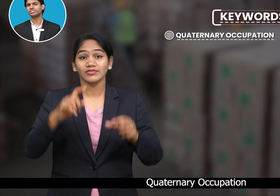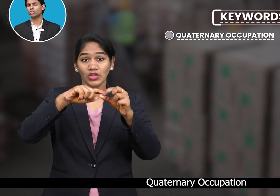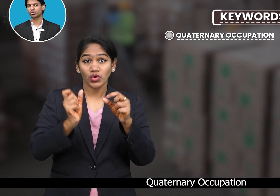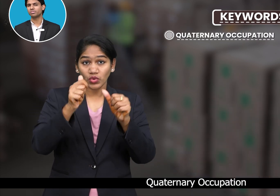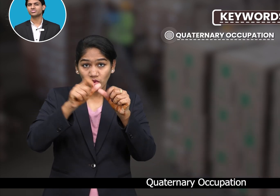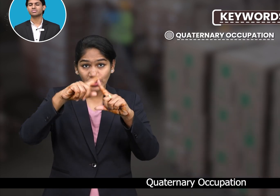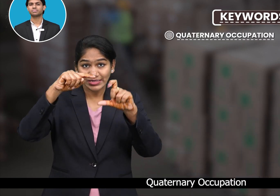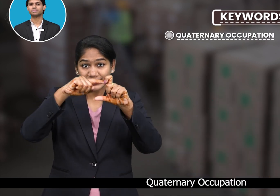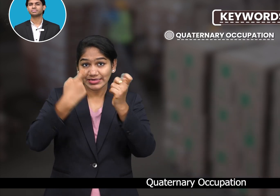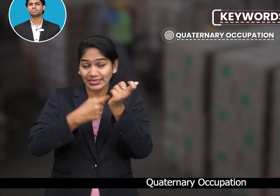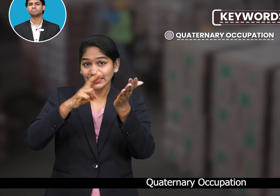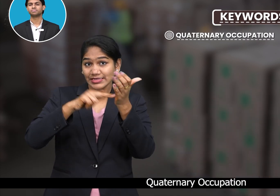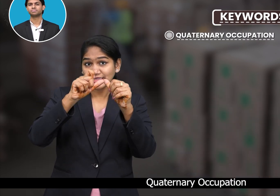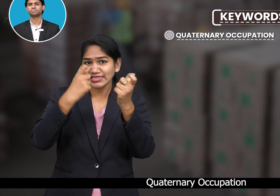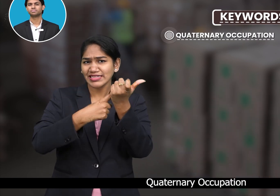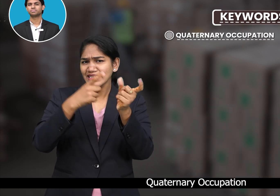Quaternary occupation.